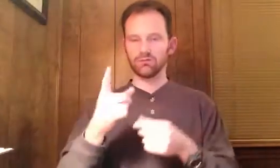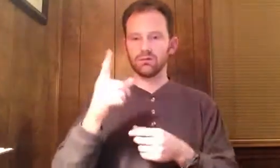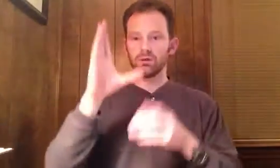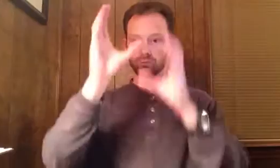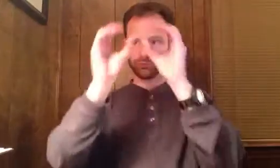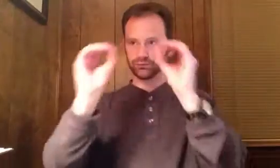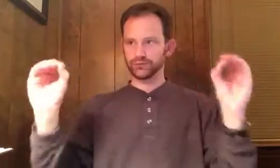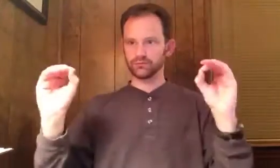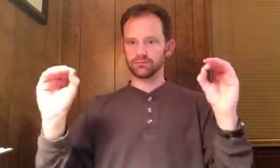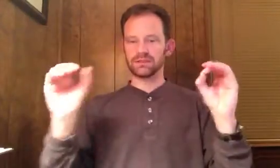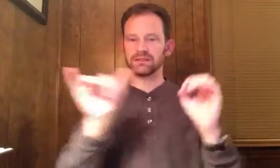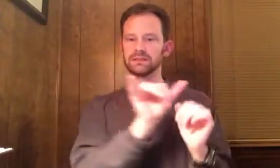cells,